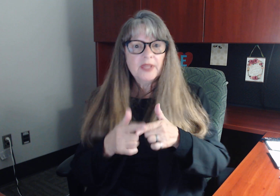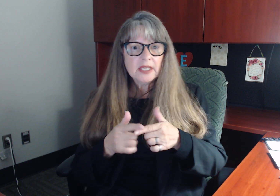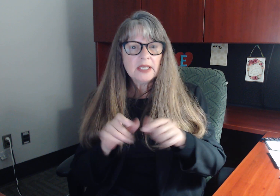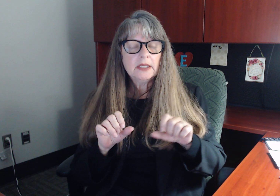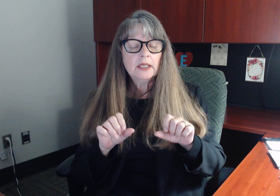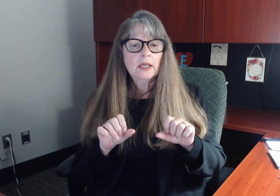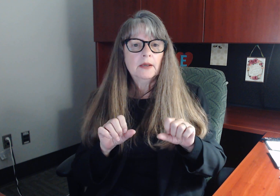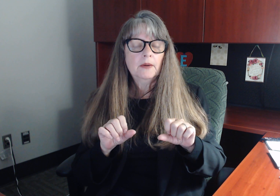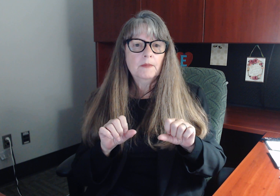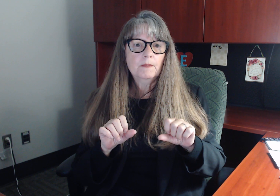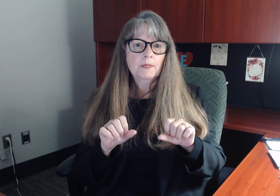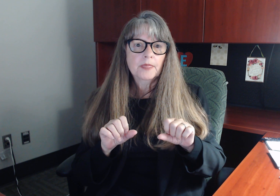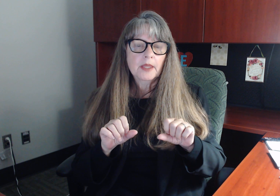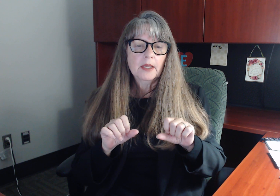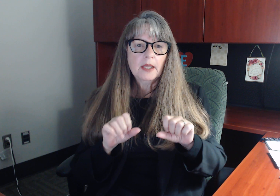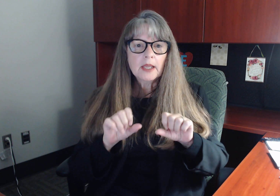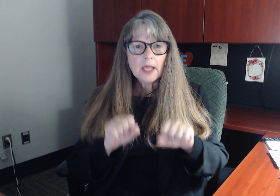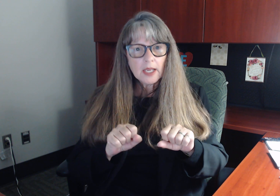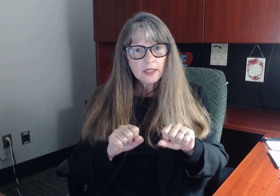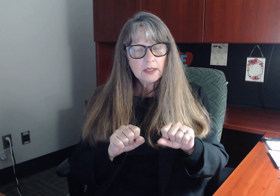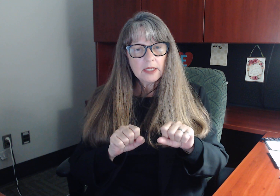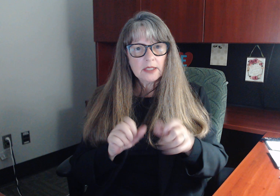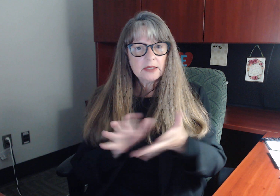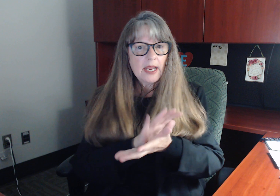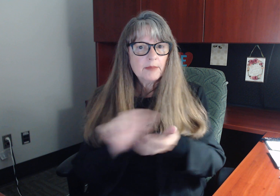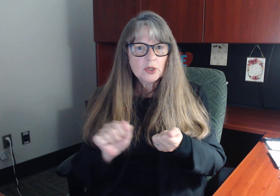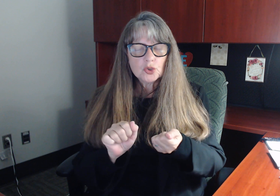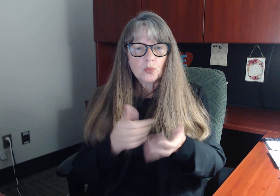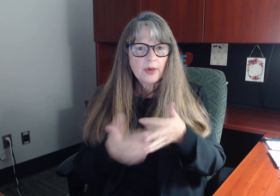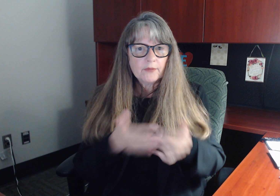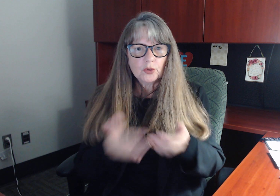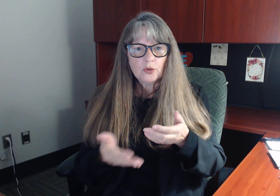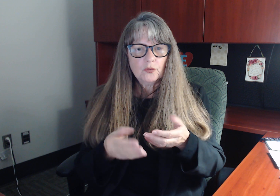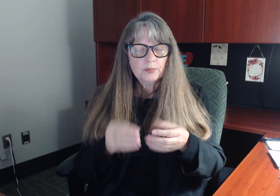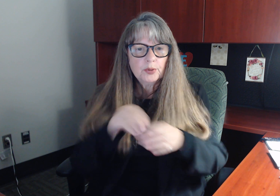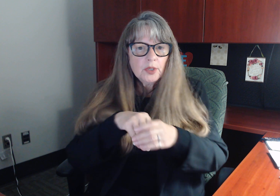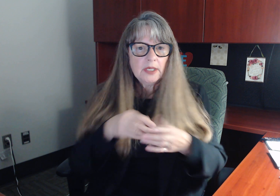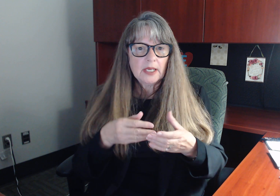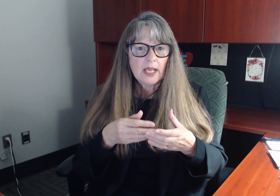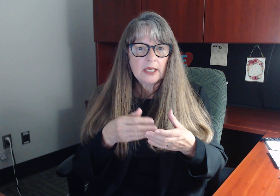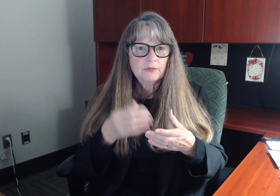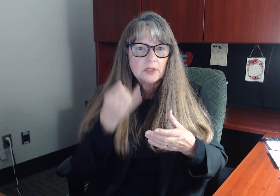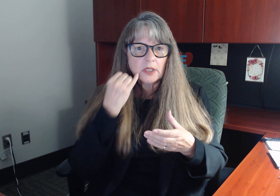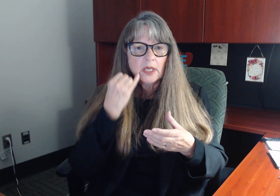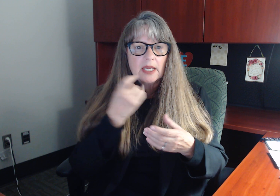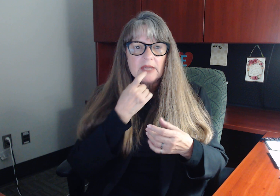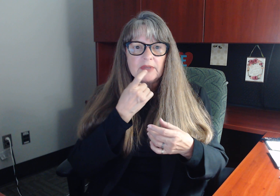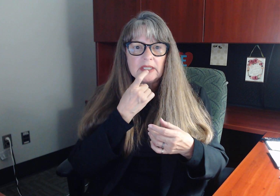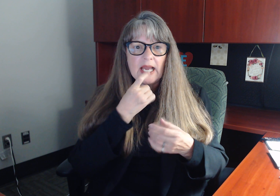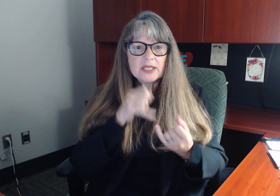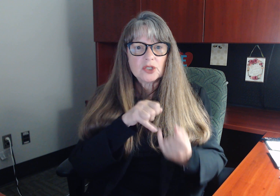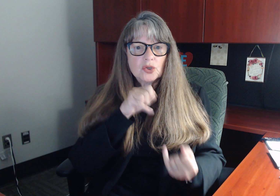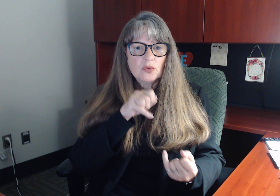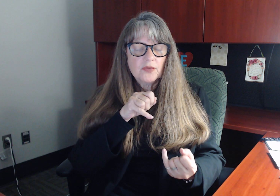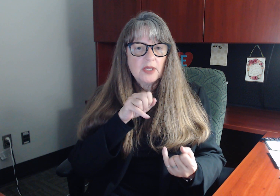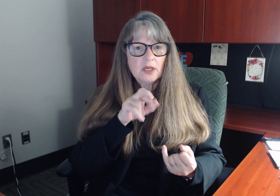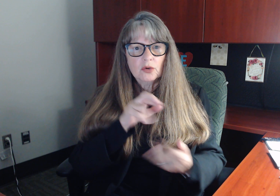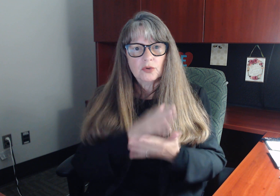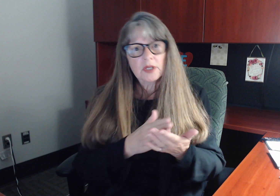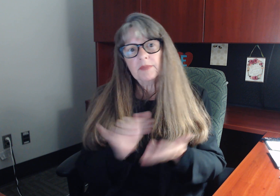then it can damage whatever you've put it in, like if the glass is too thin or something like